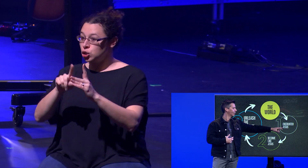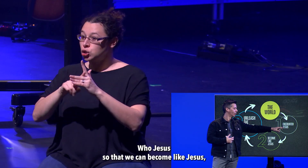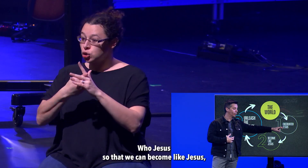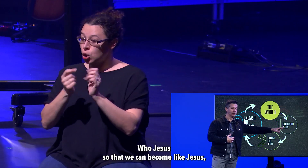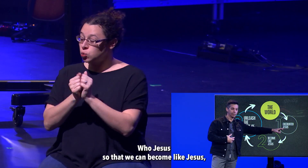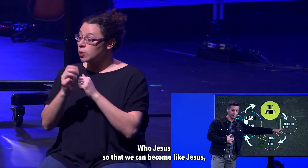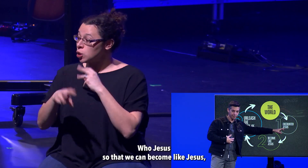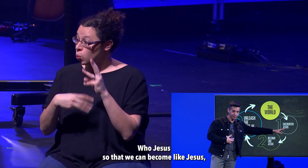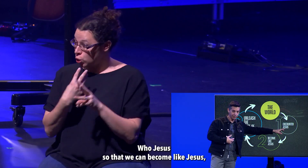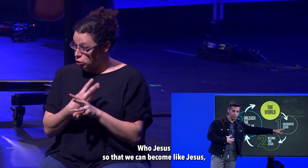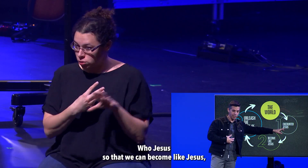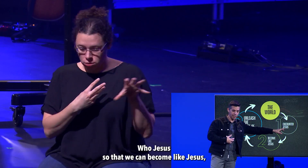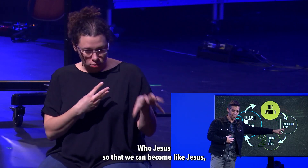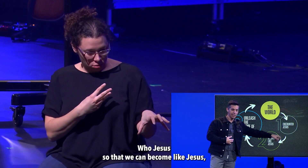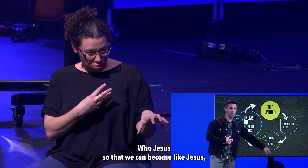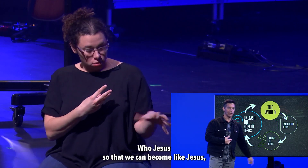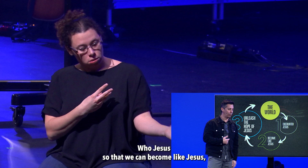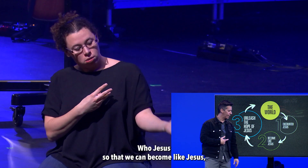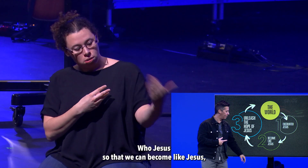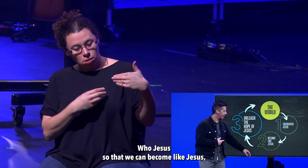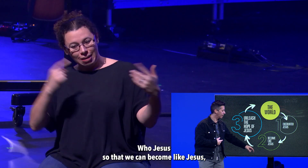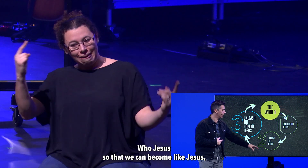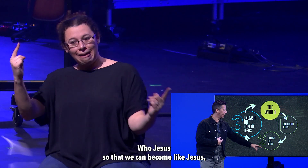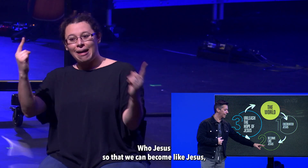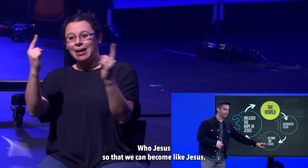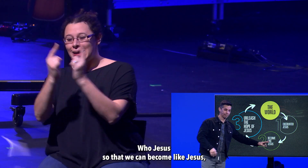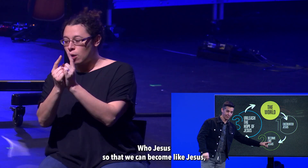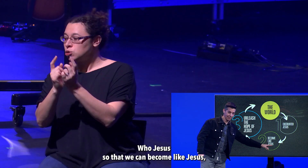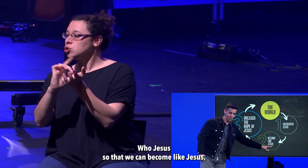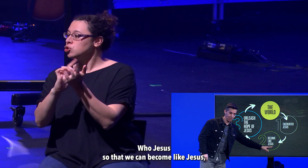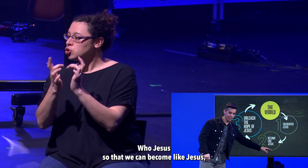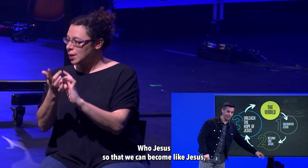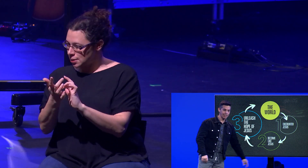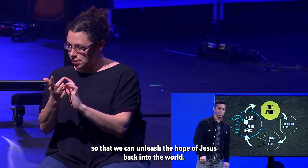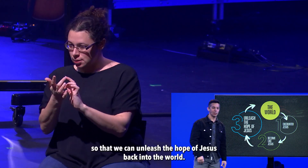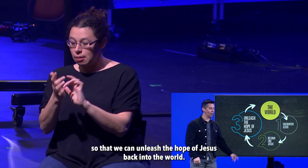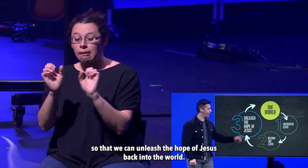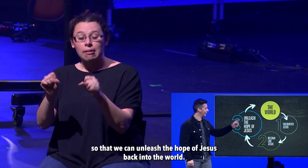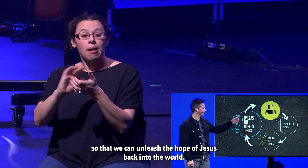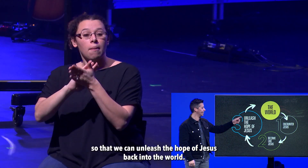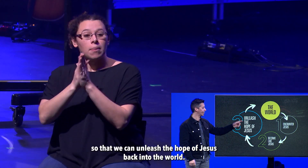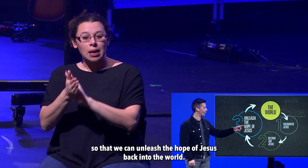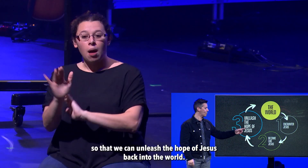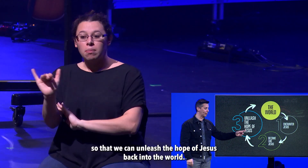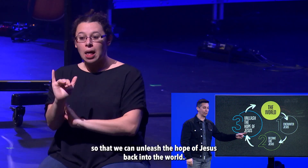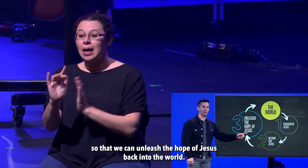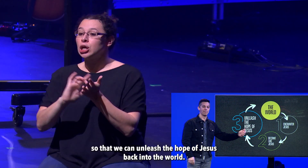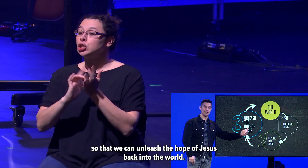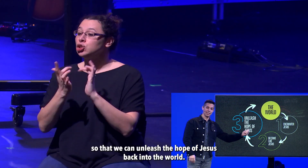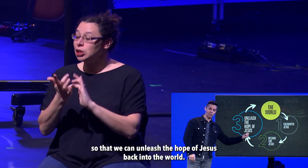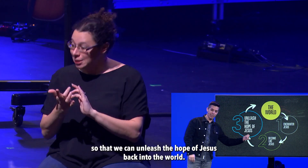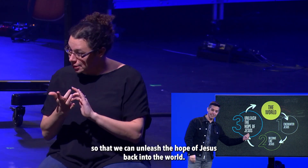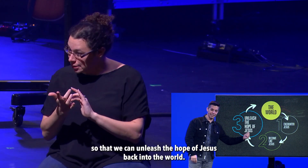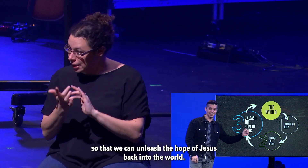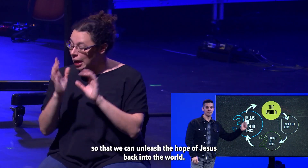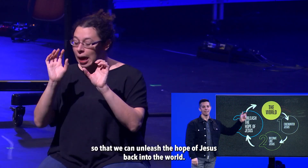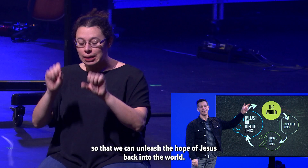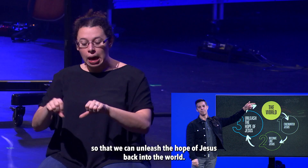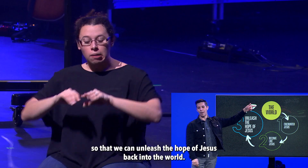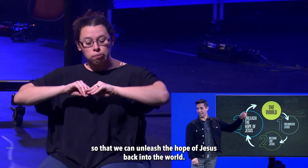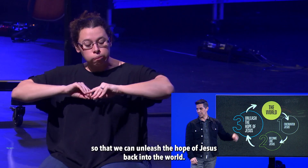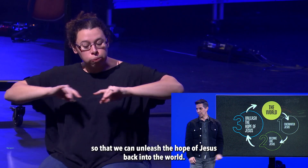encounter who? Jesus, so that we can become like Jesus, so that we can unleash the hope of